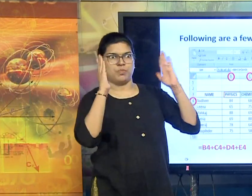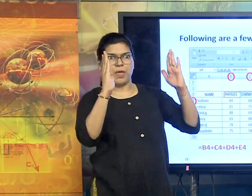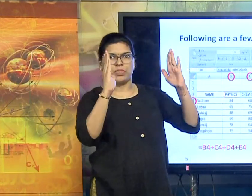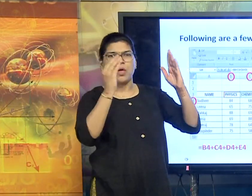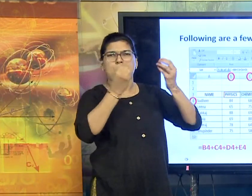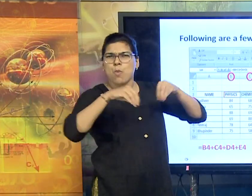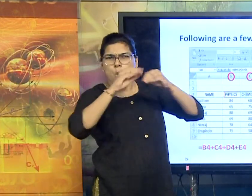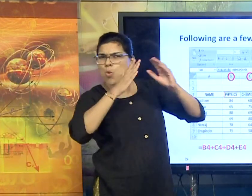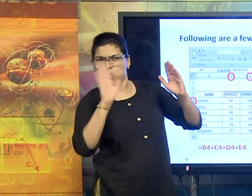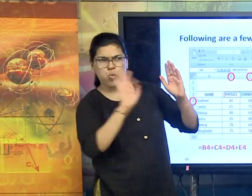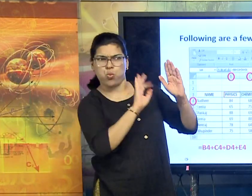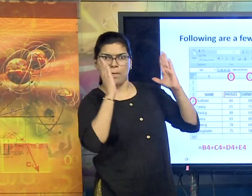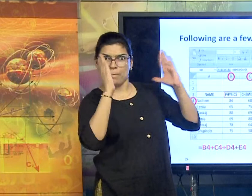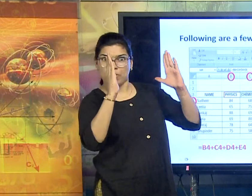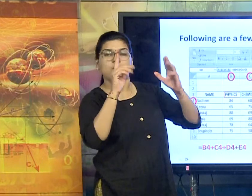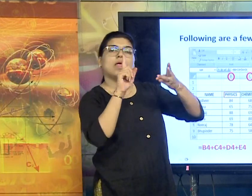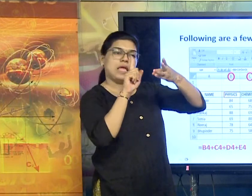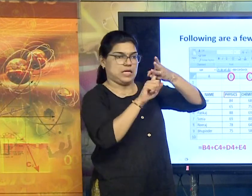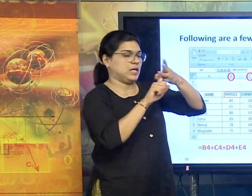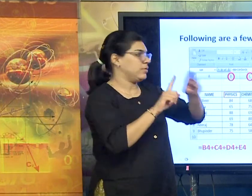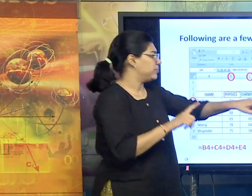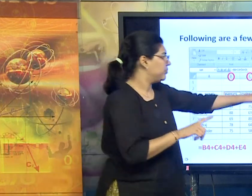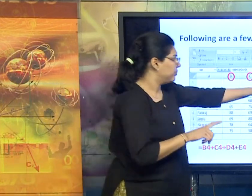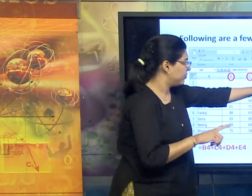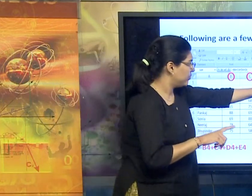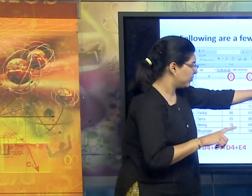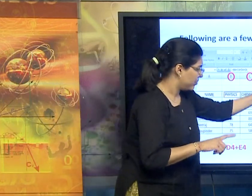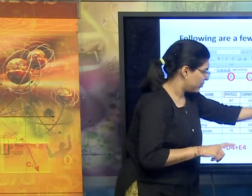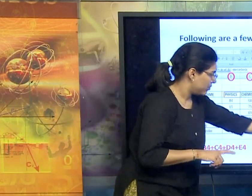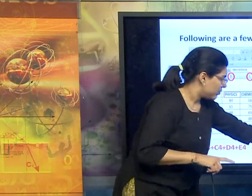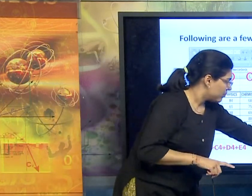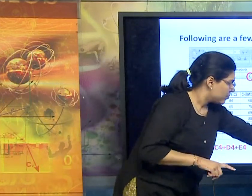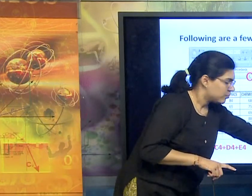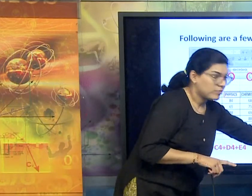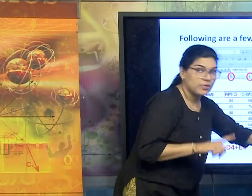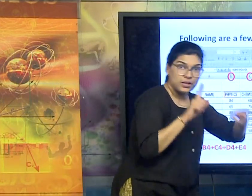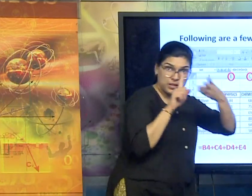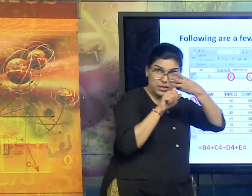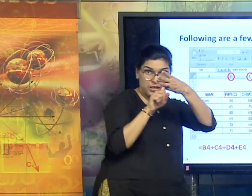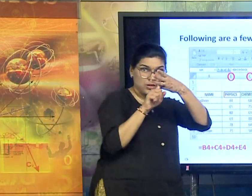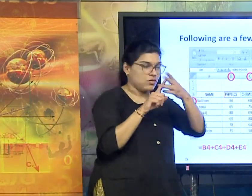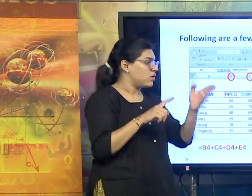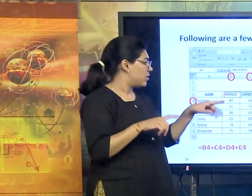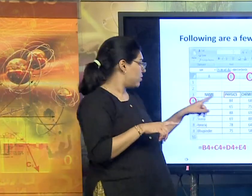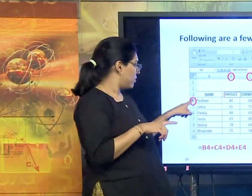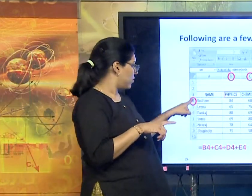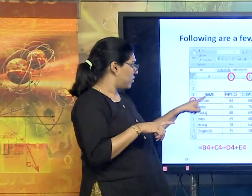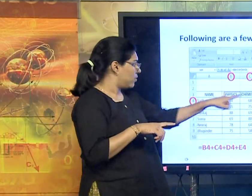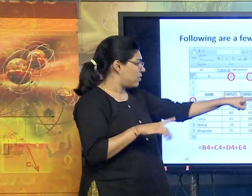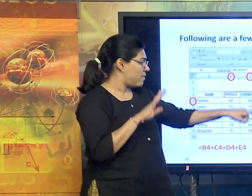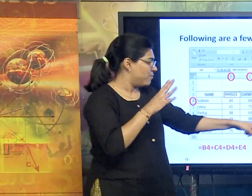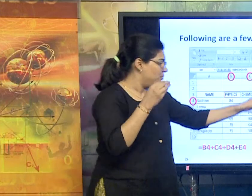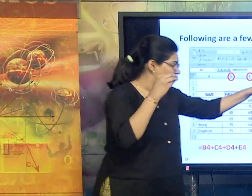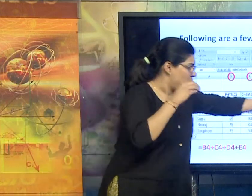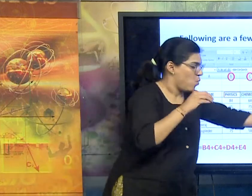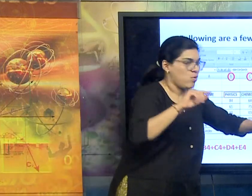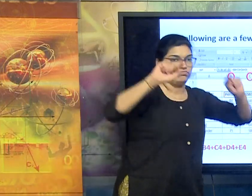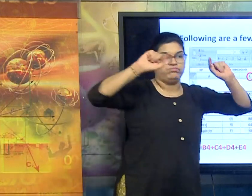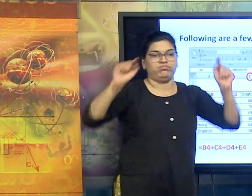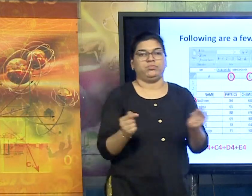So bracket start, beginning cell name, then last cell name, and bracket close. And in between we